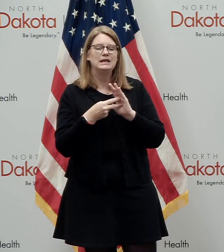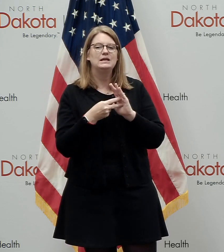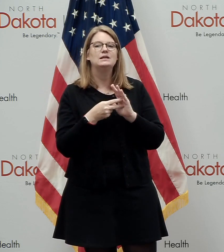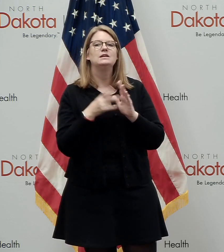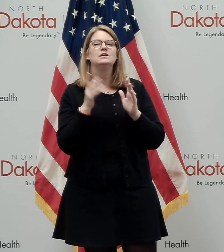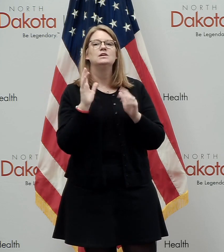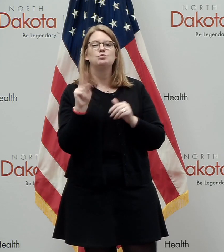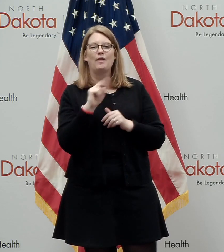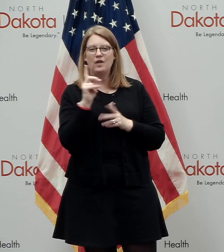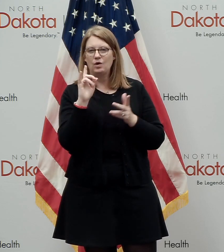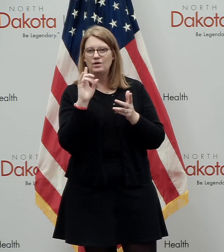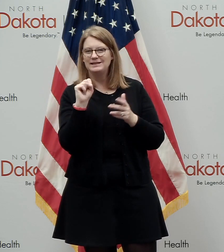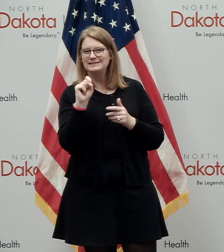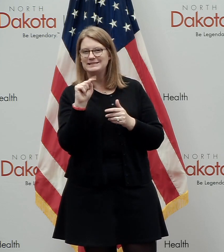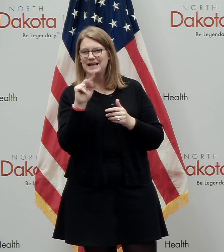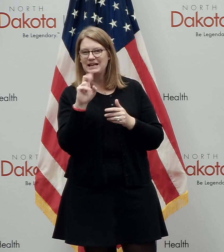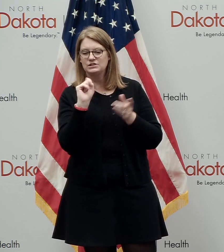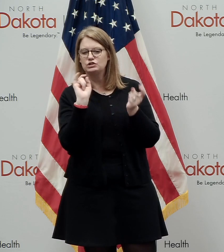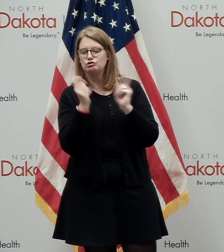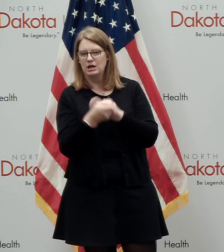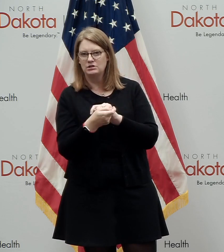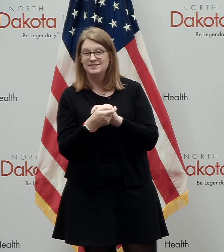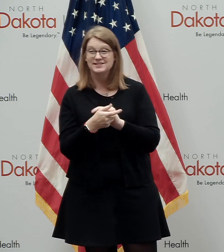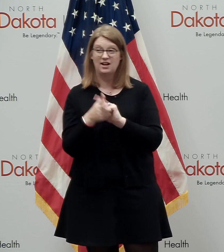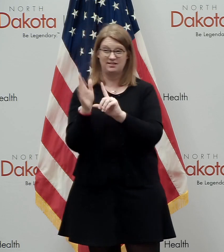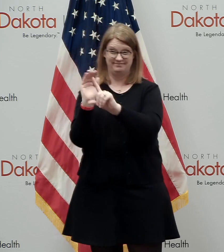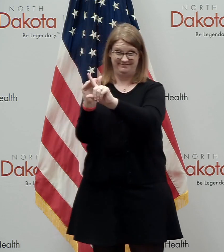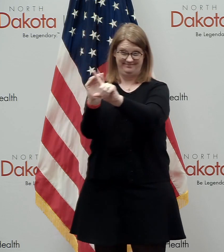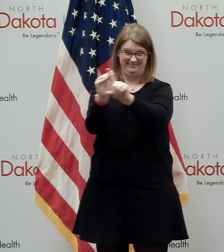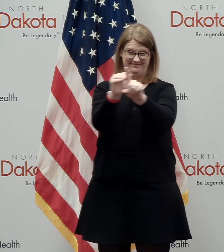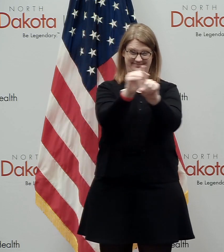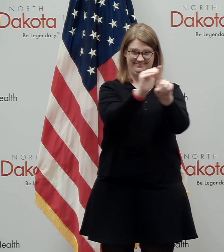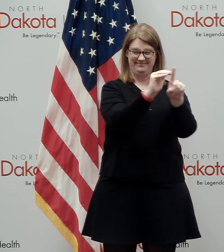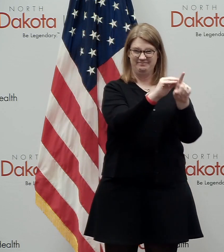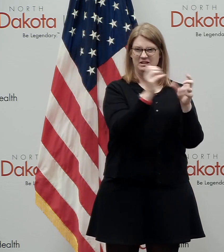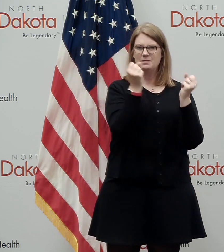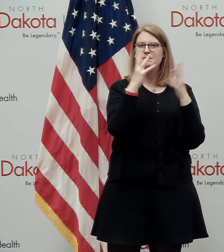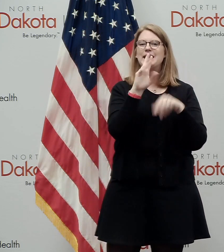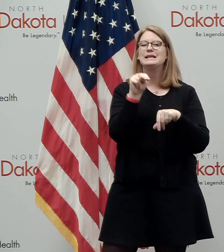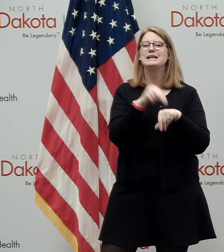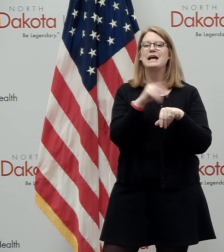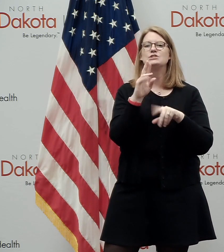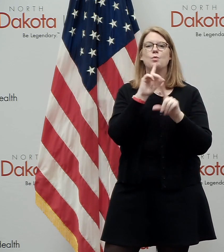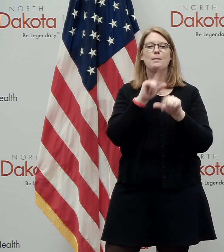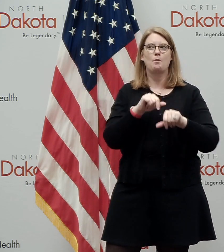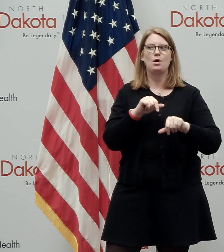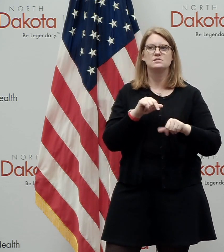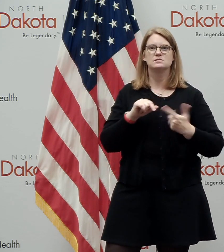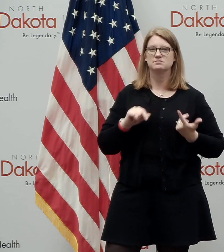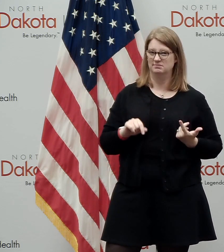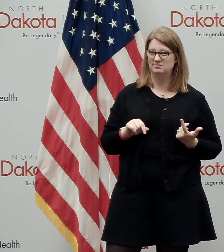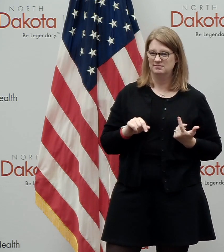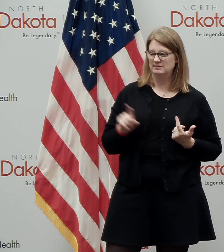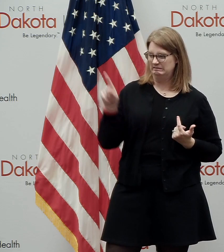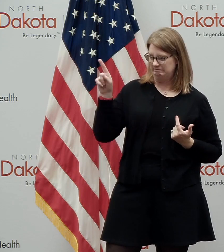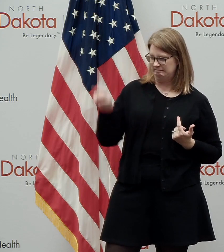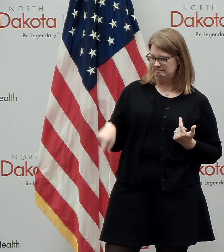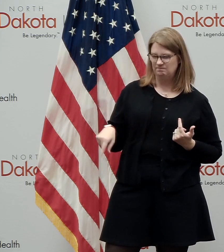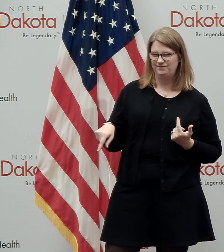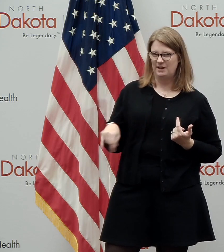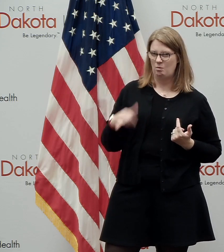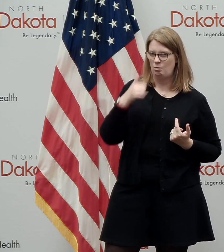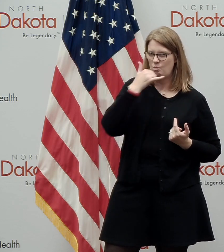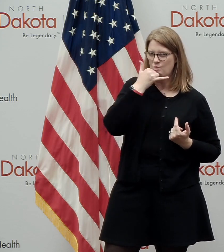status dramatically. So this is a heads up. In a bunch of these national reports will have turned out to be